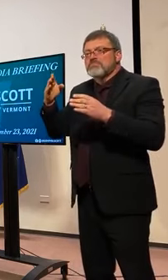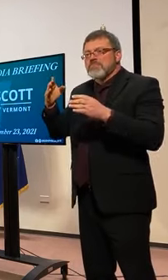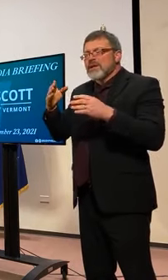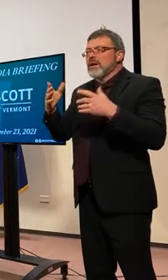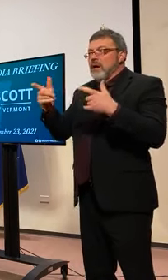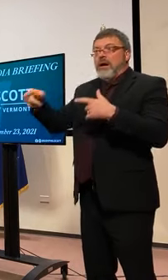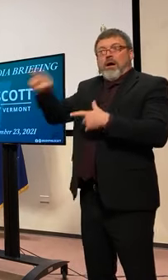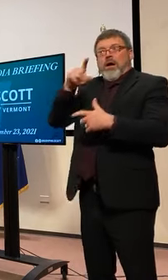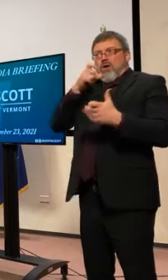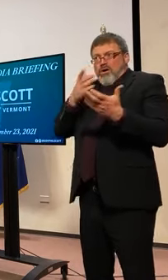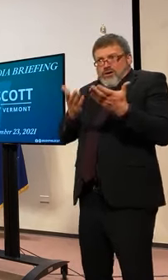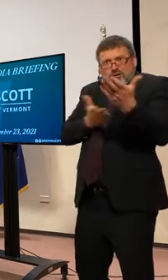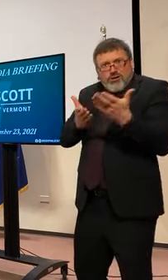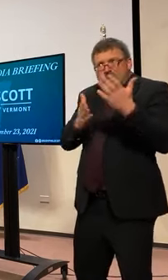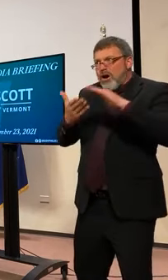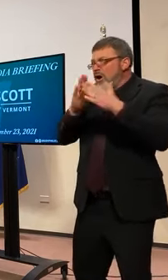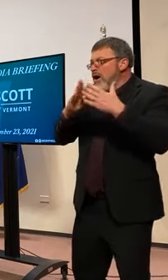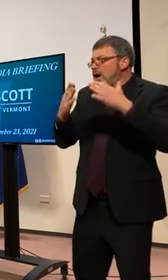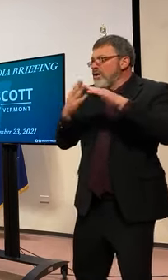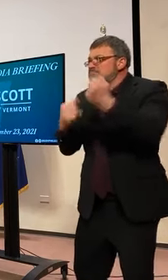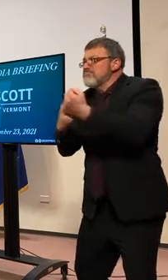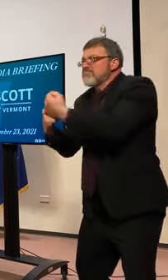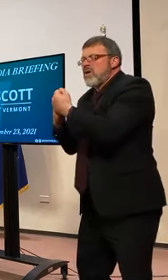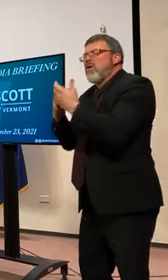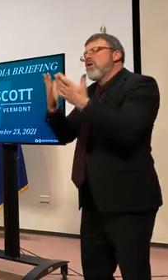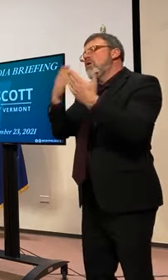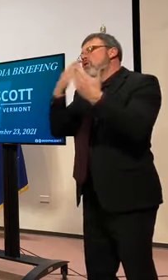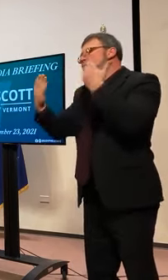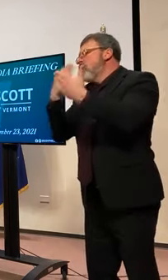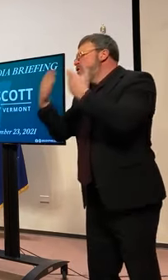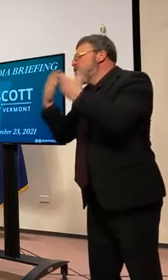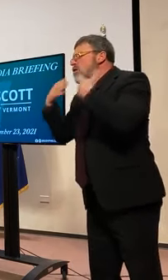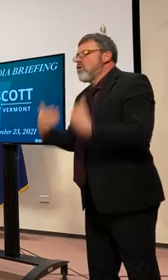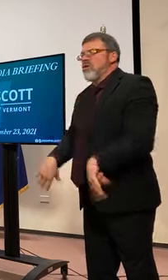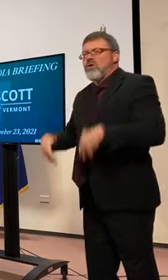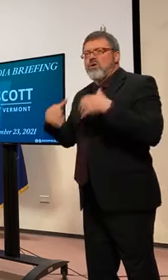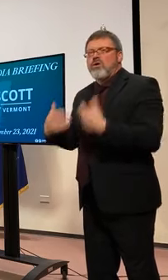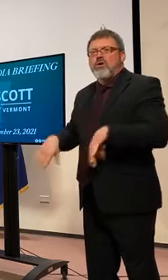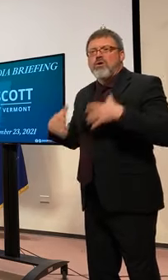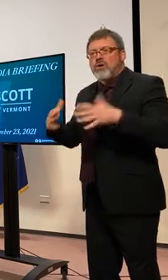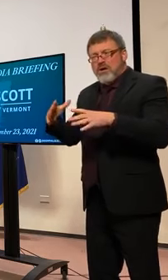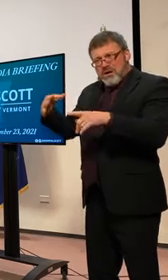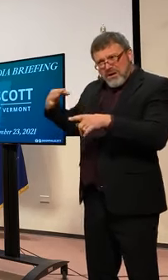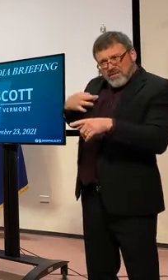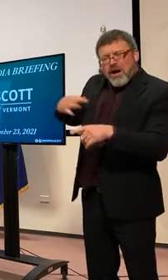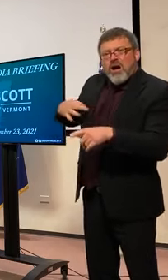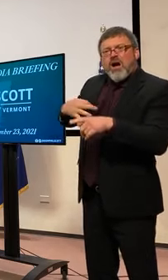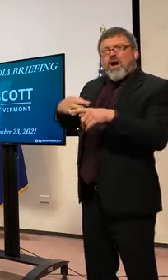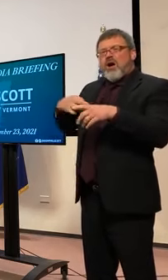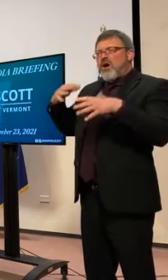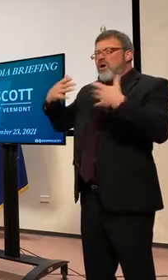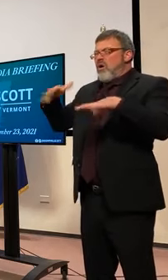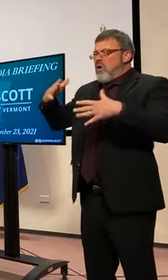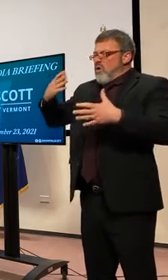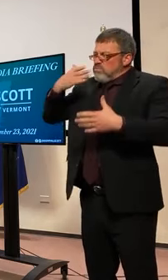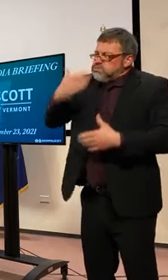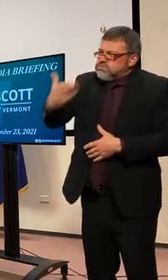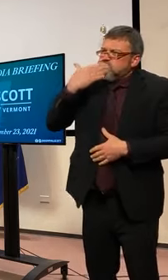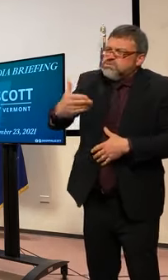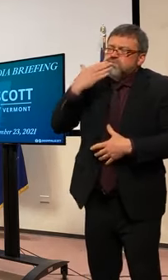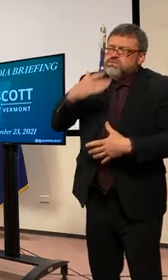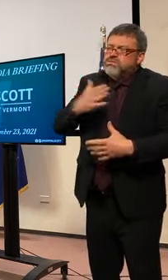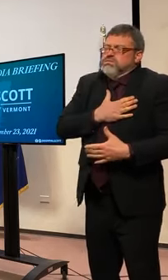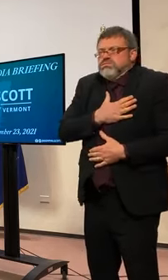work or by volunteering. I know everyone is tired of dealing with